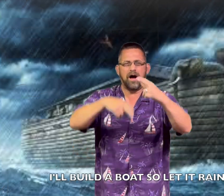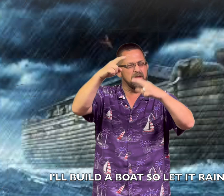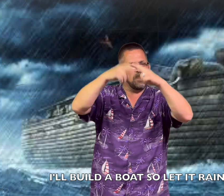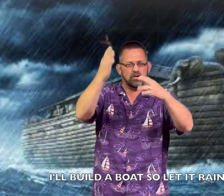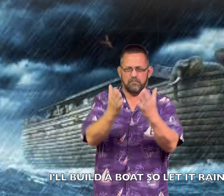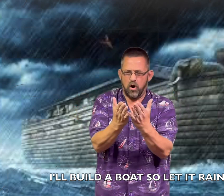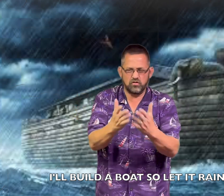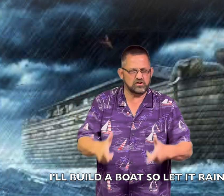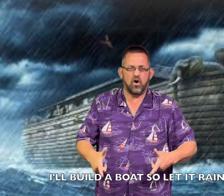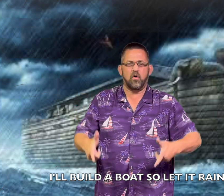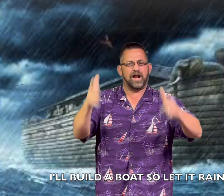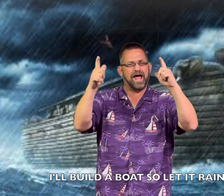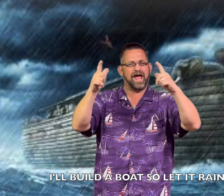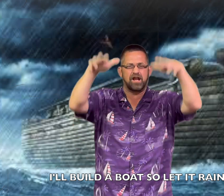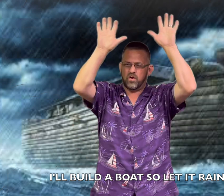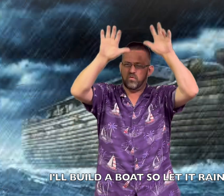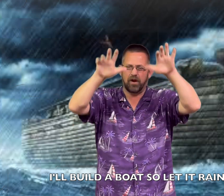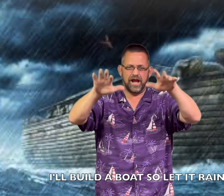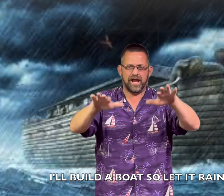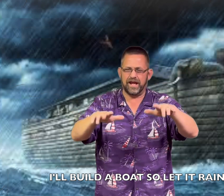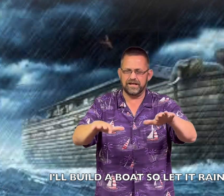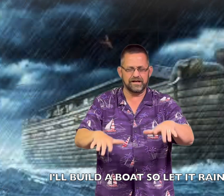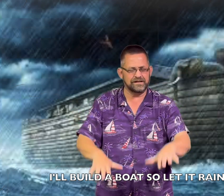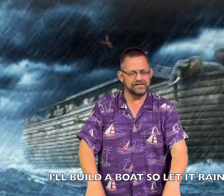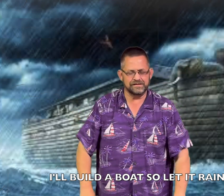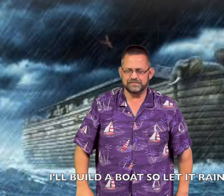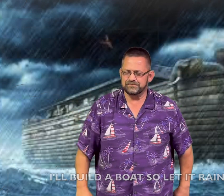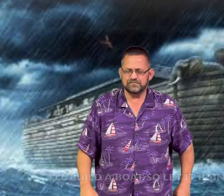I'll build a boat so let it rain